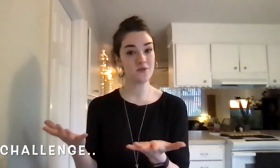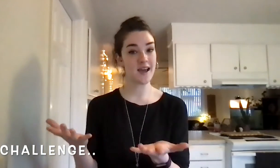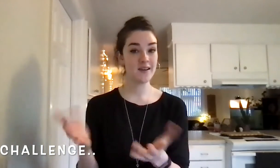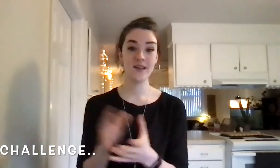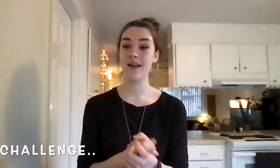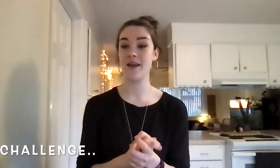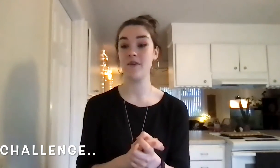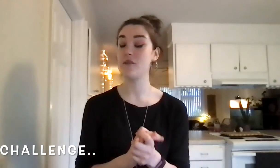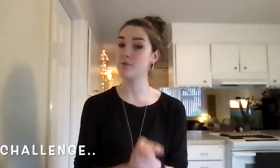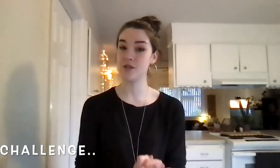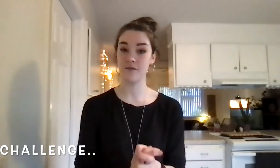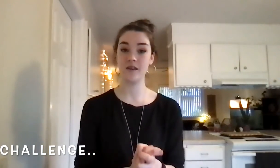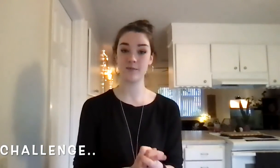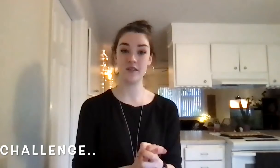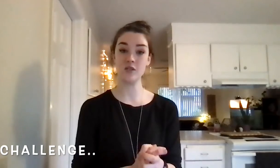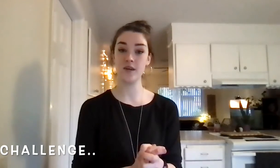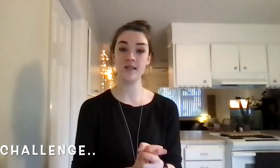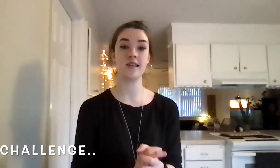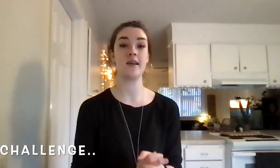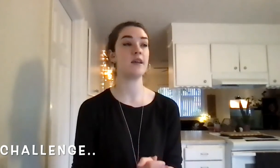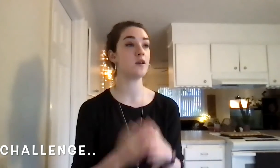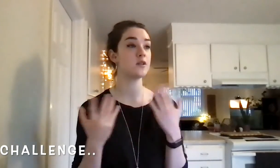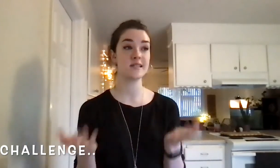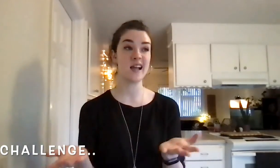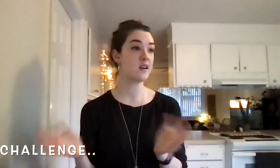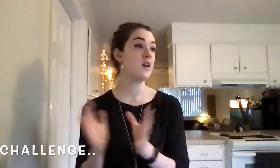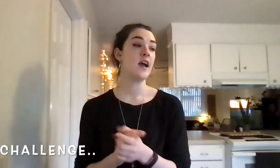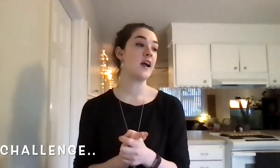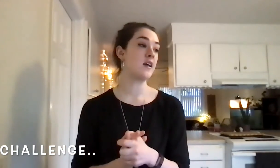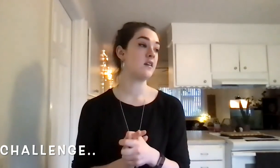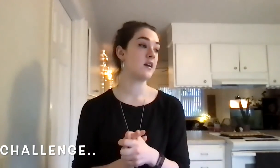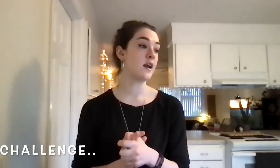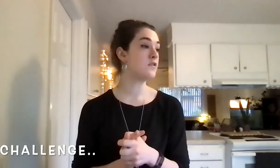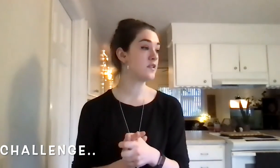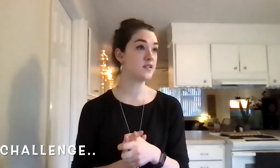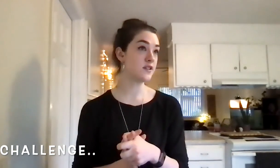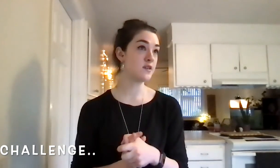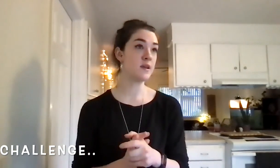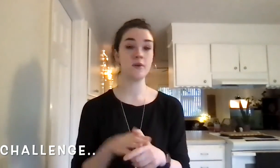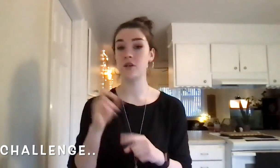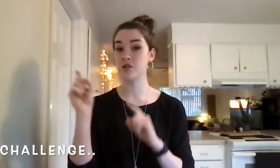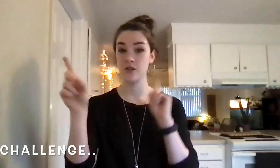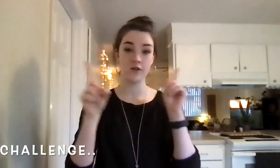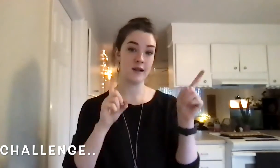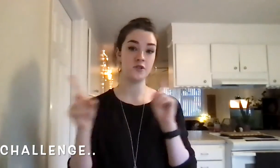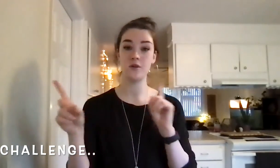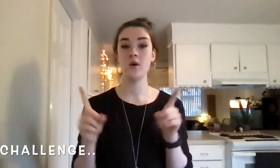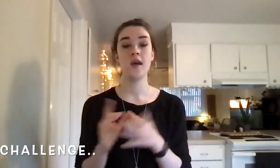that. If you don't want to finger spell these words, then if you just sat and you have nothing to do, then maybe you can just look around you